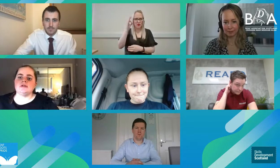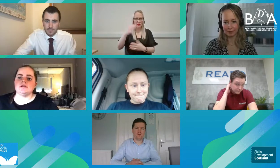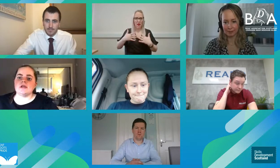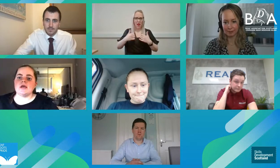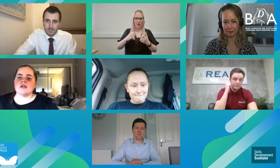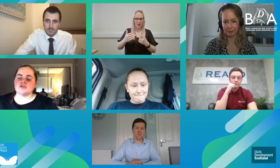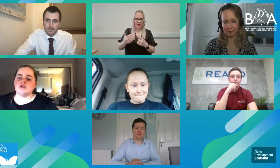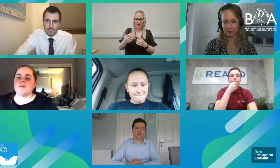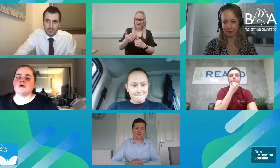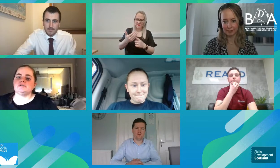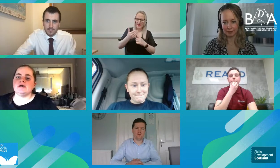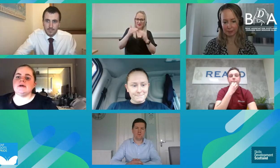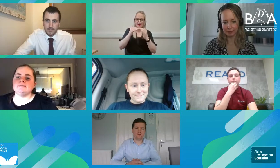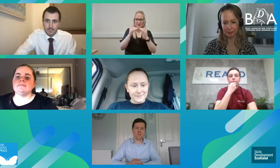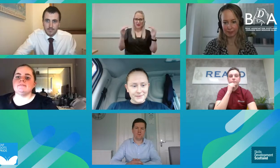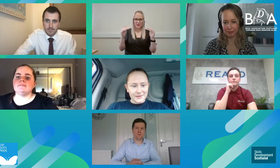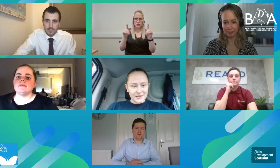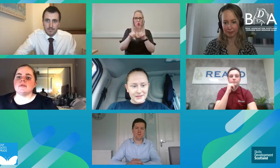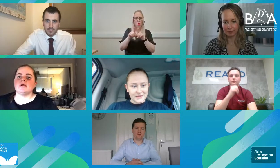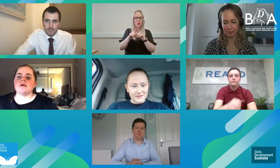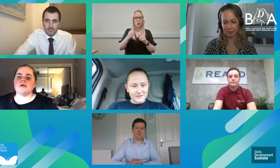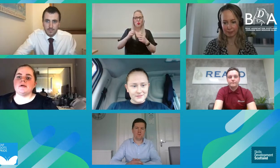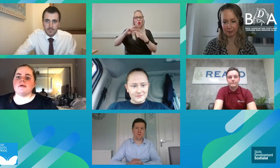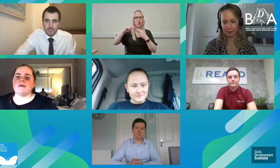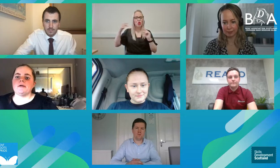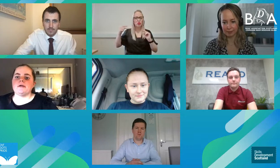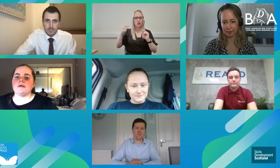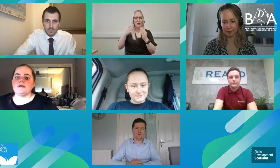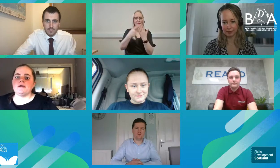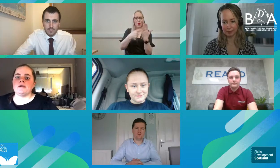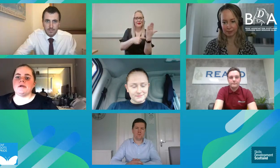the nursery policy.